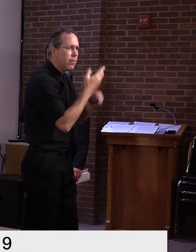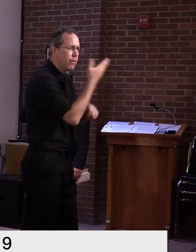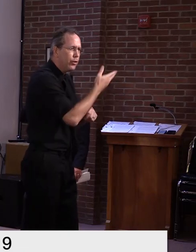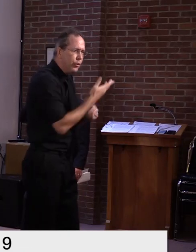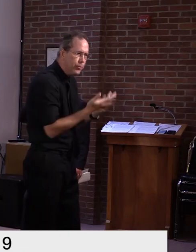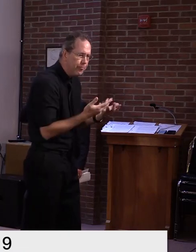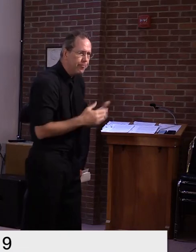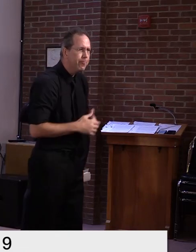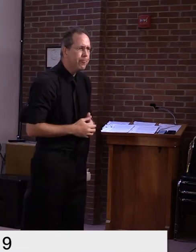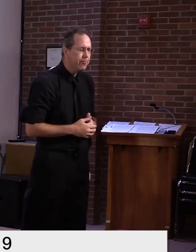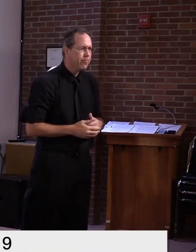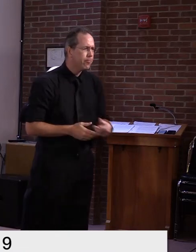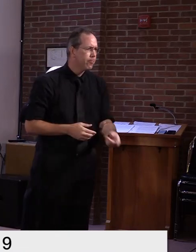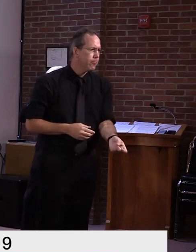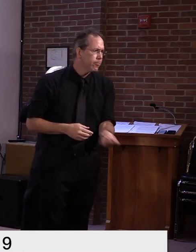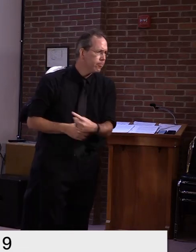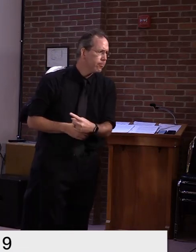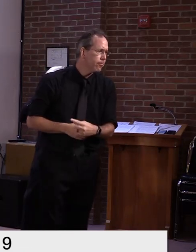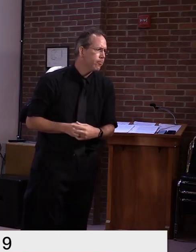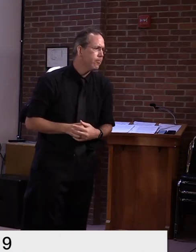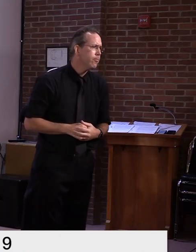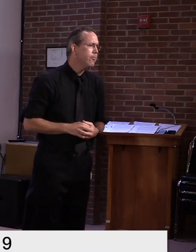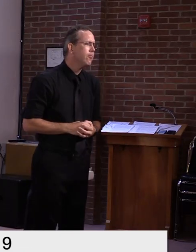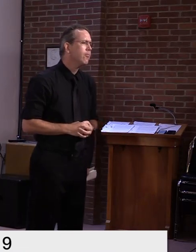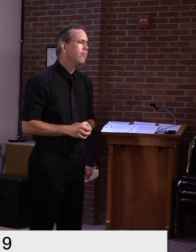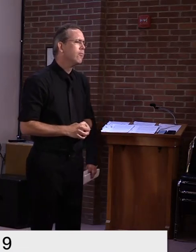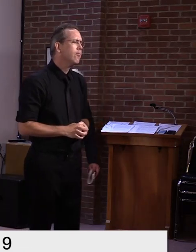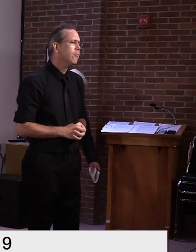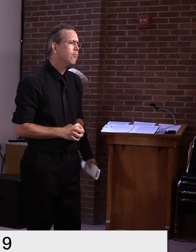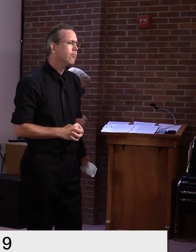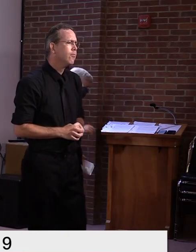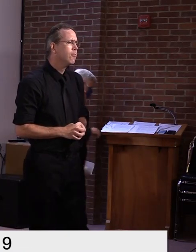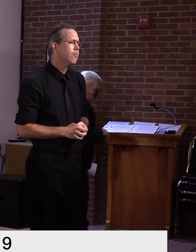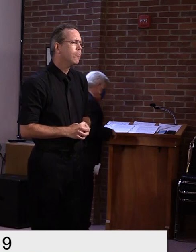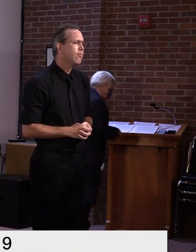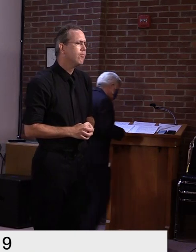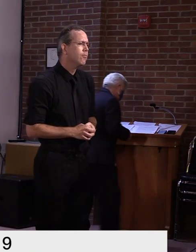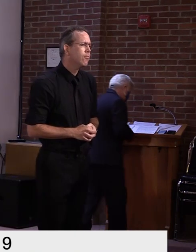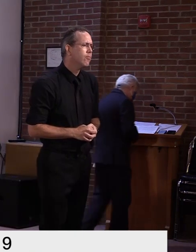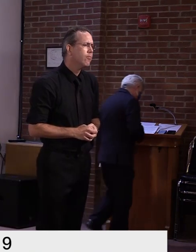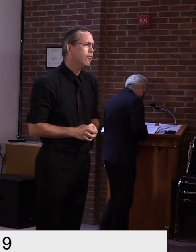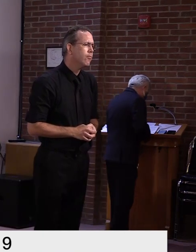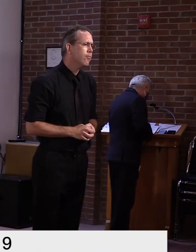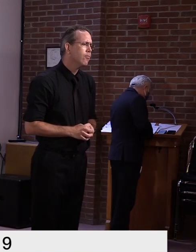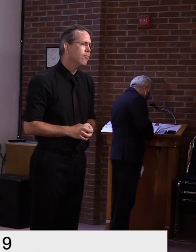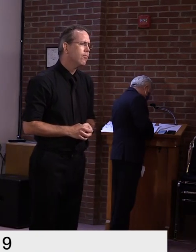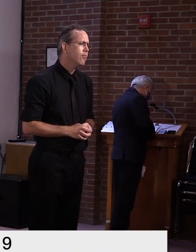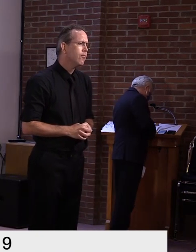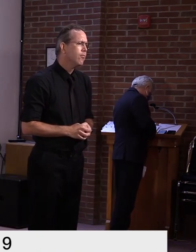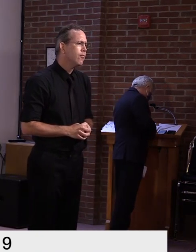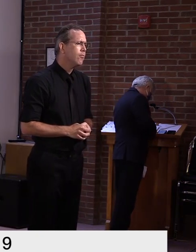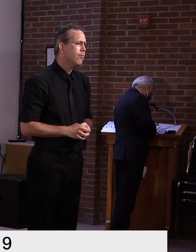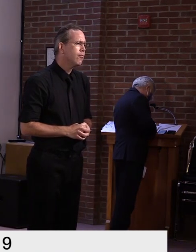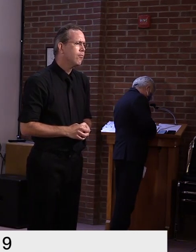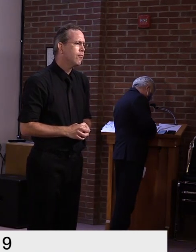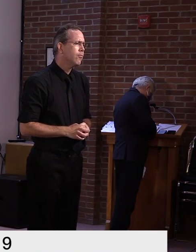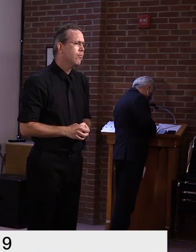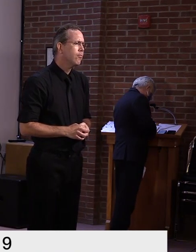or search of work requirement? I know I've talked to employers that have said, I have jobs, people just don't want to take